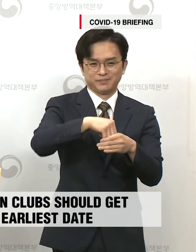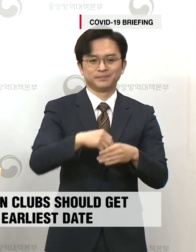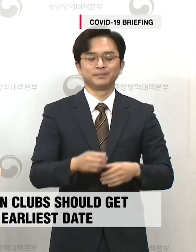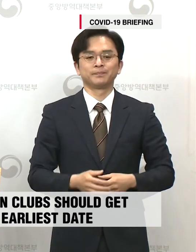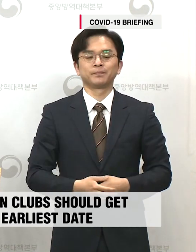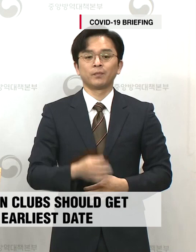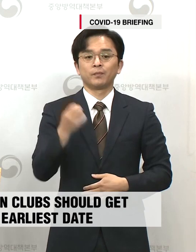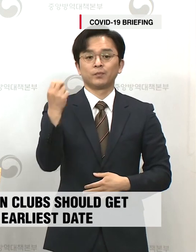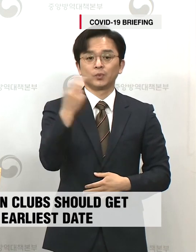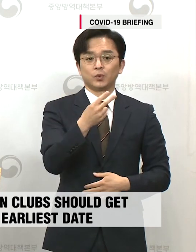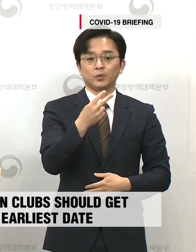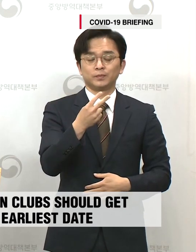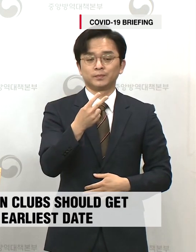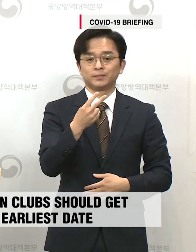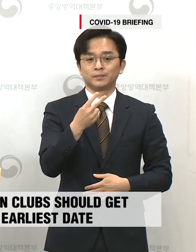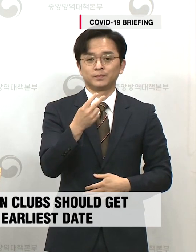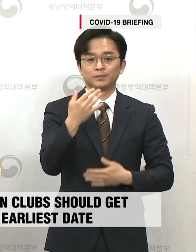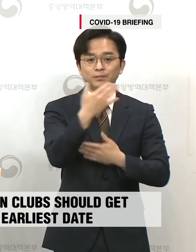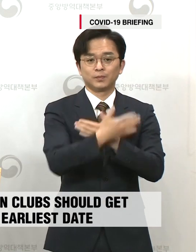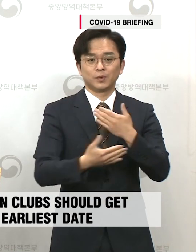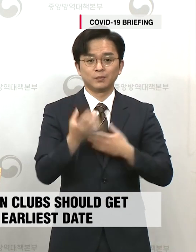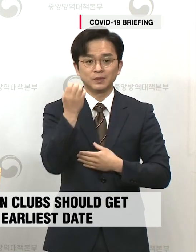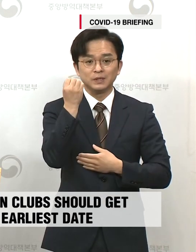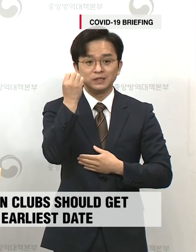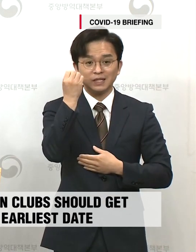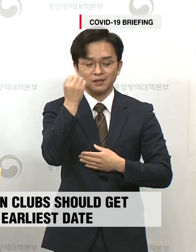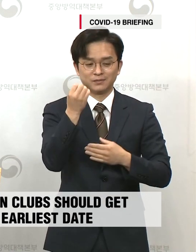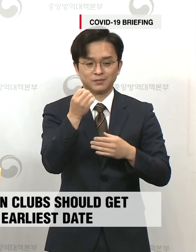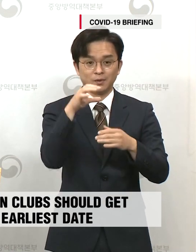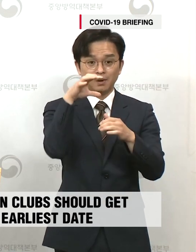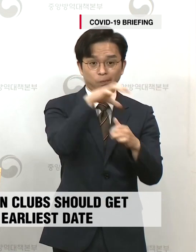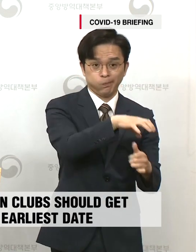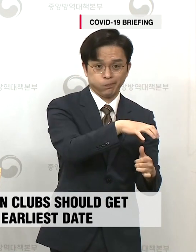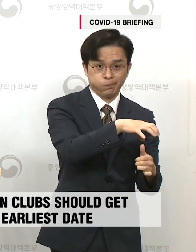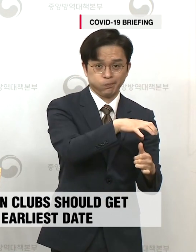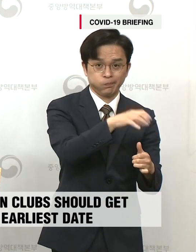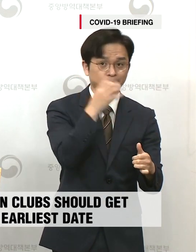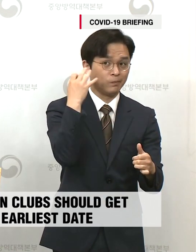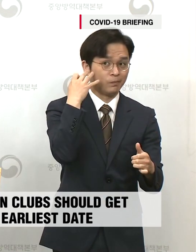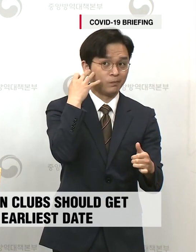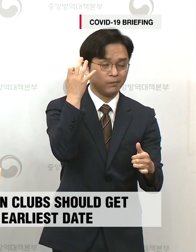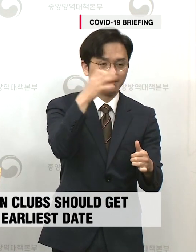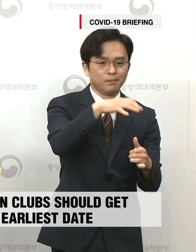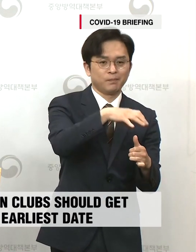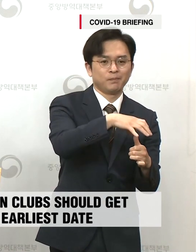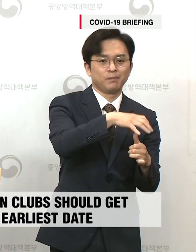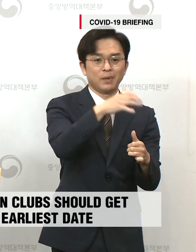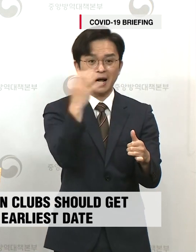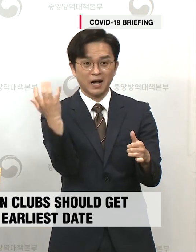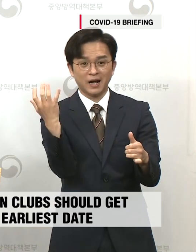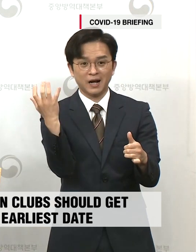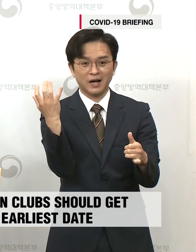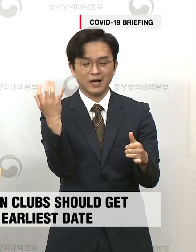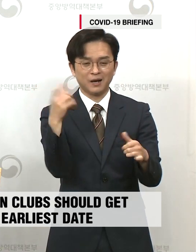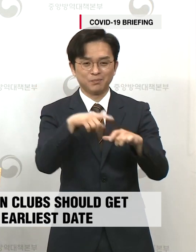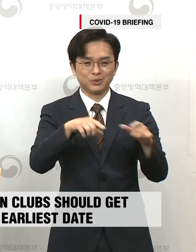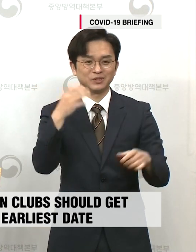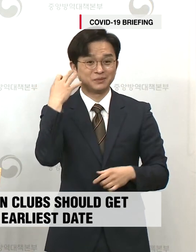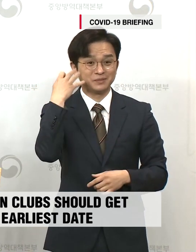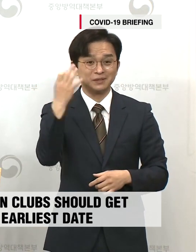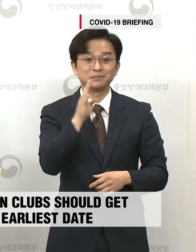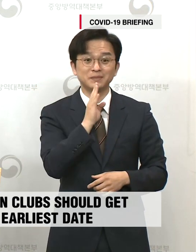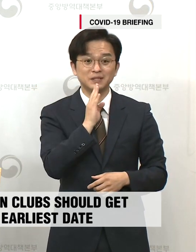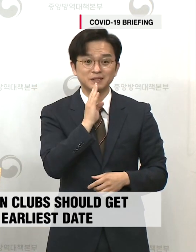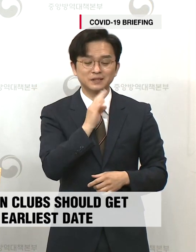guided new guidelines for the expansion of the targets who are subject to the